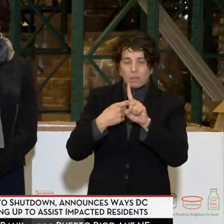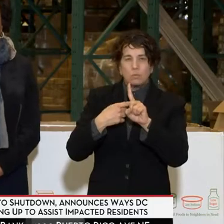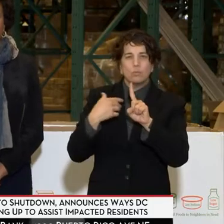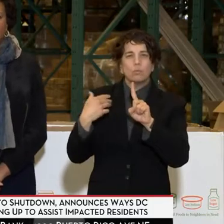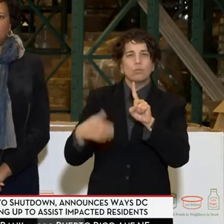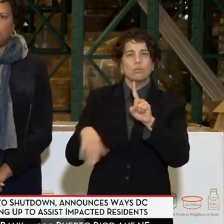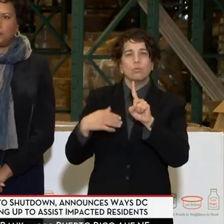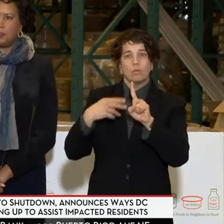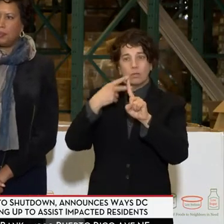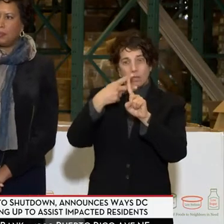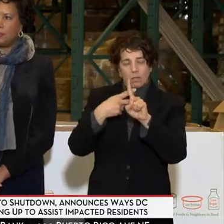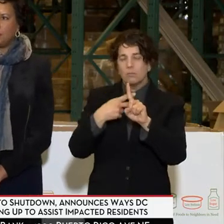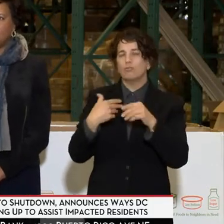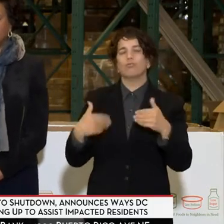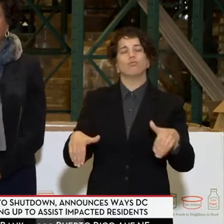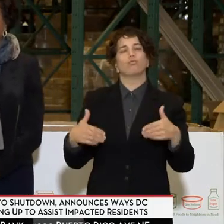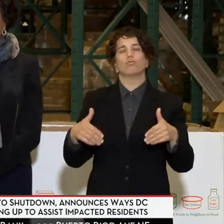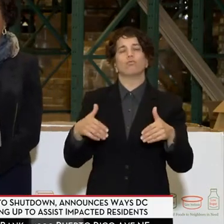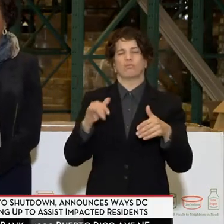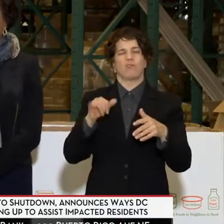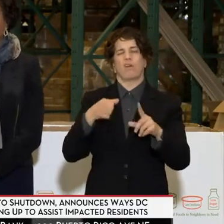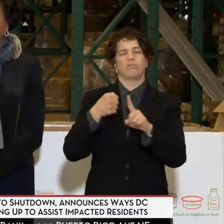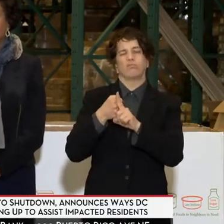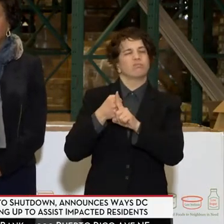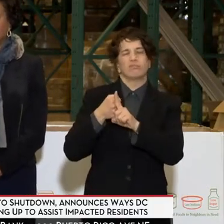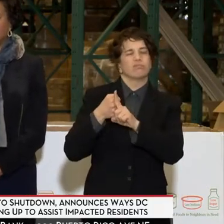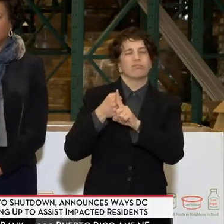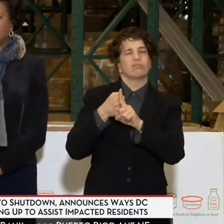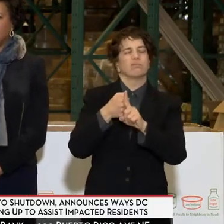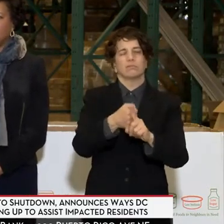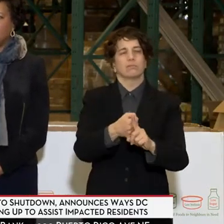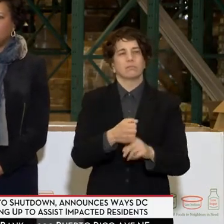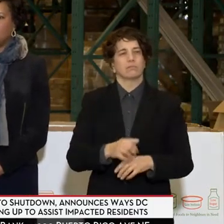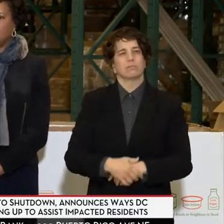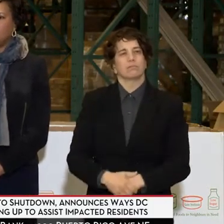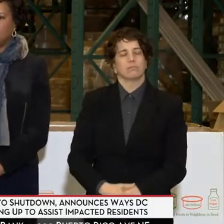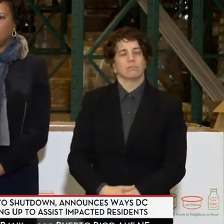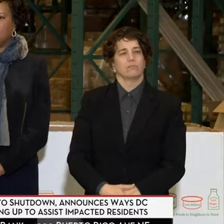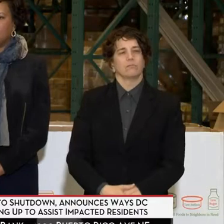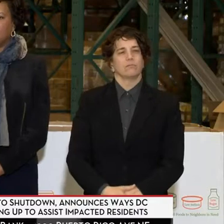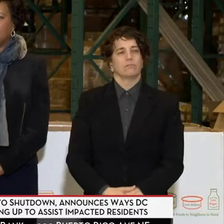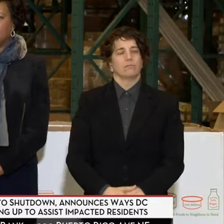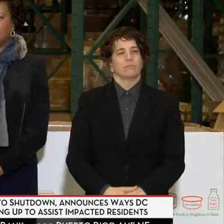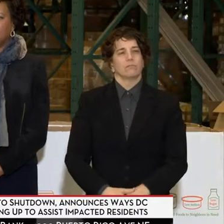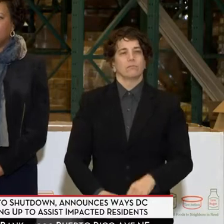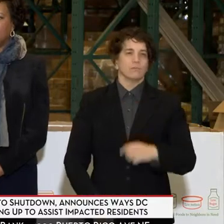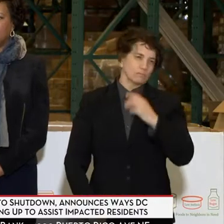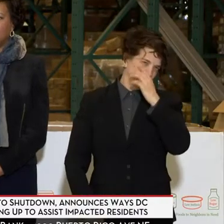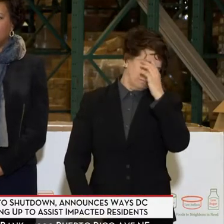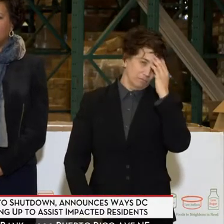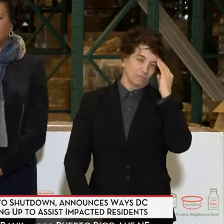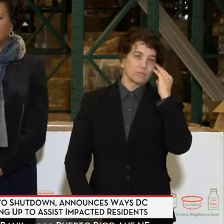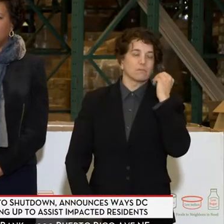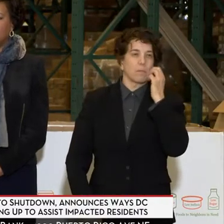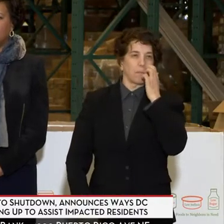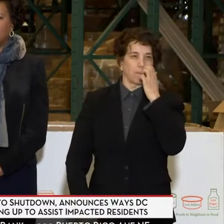concerned that I'm spending all week, beginning here, trying to talk to my residents, even to get from